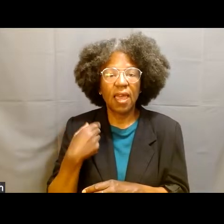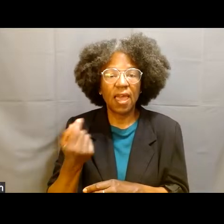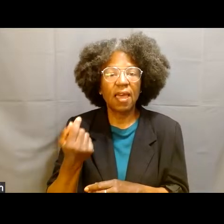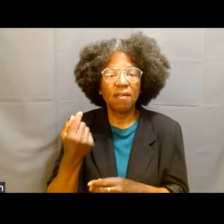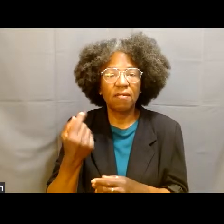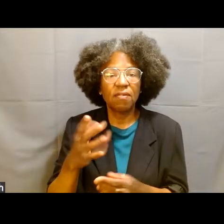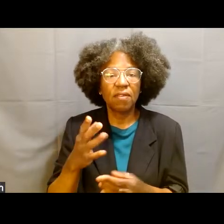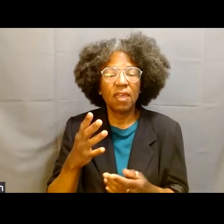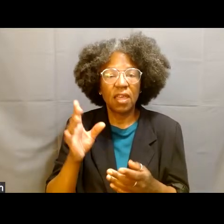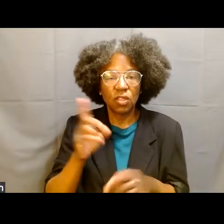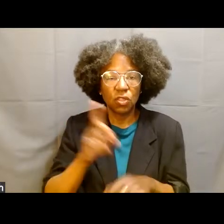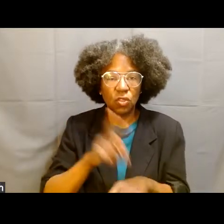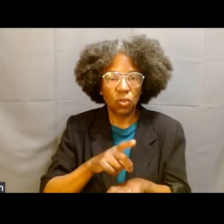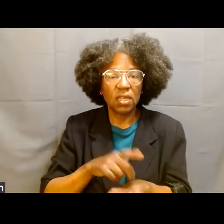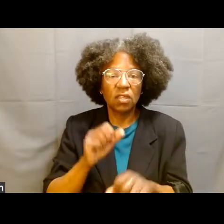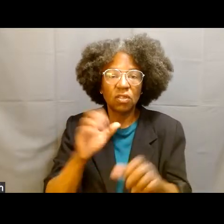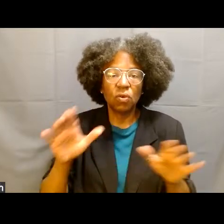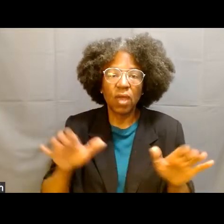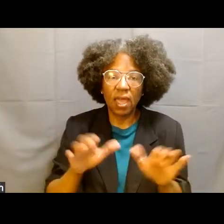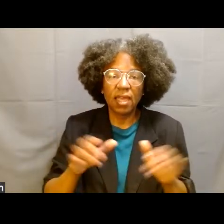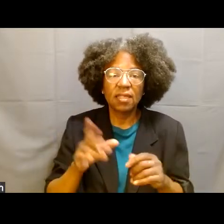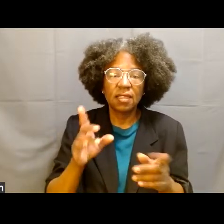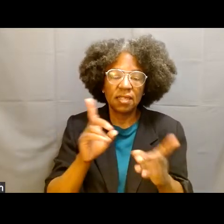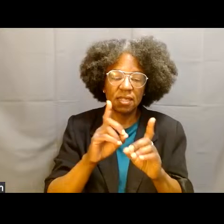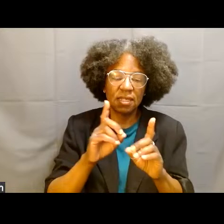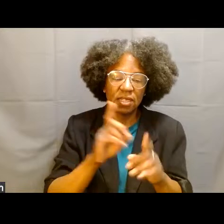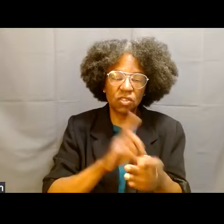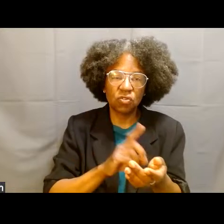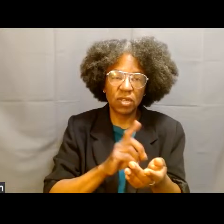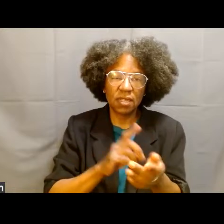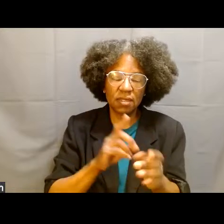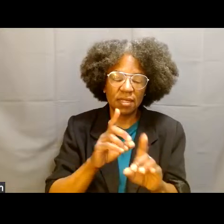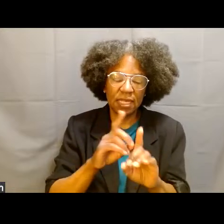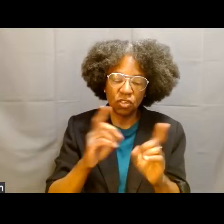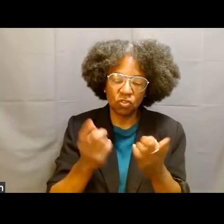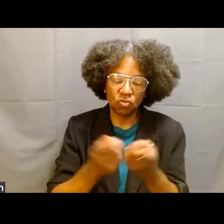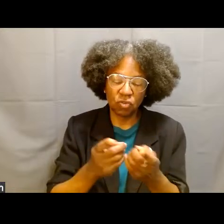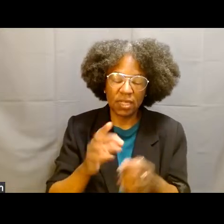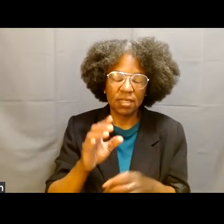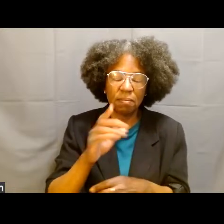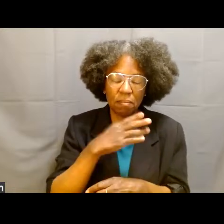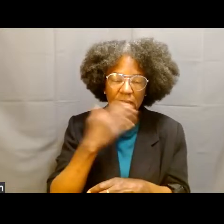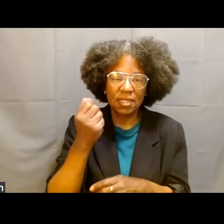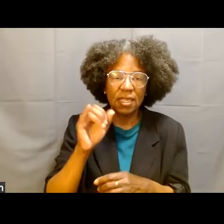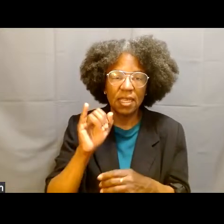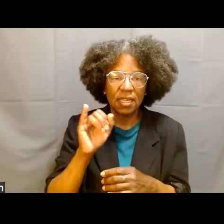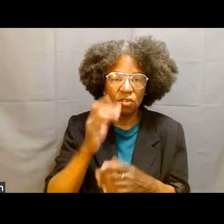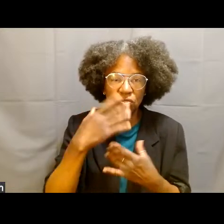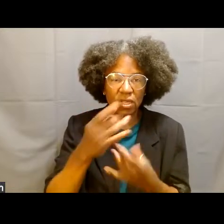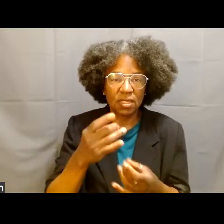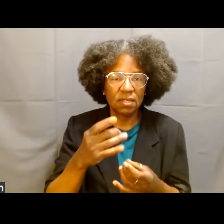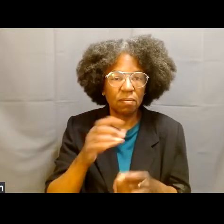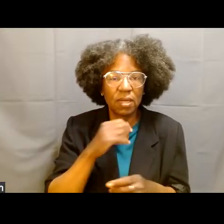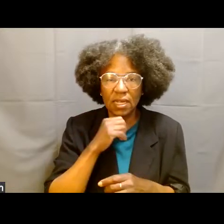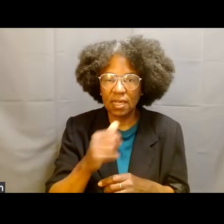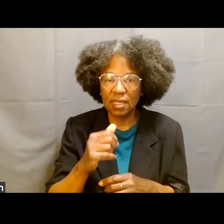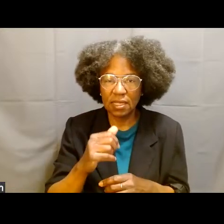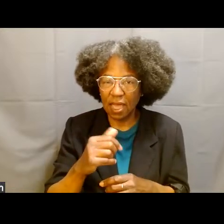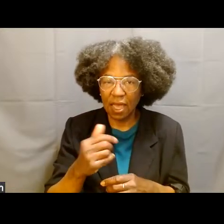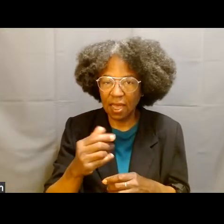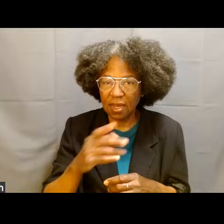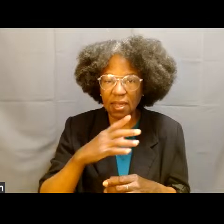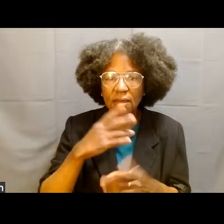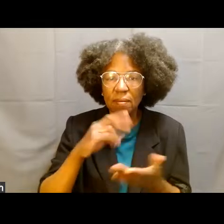in the district's best interest, but that duty does not silence my right or my responsibility to speak out when I see room